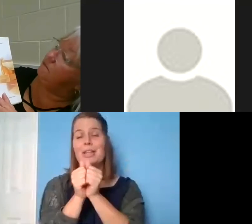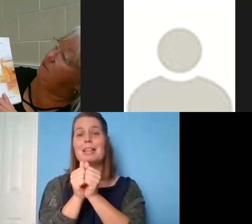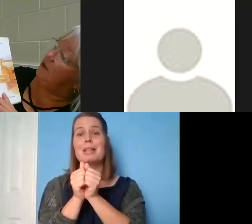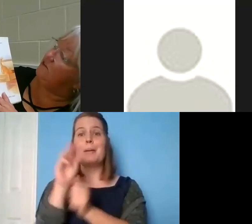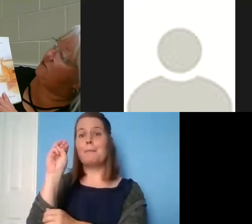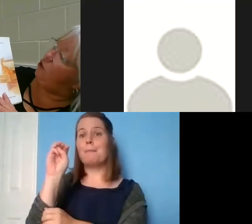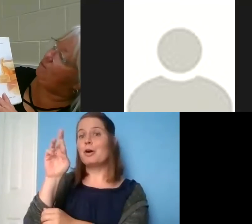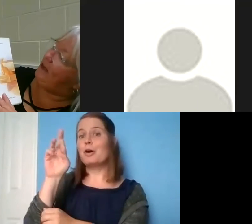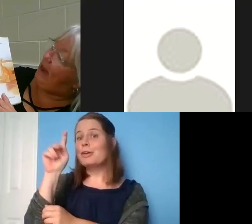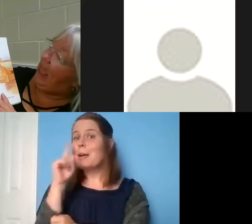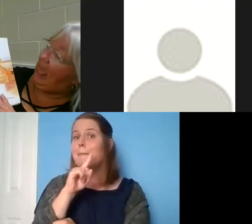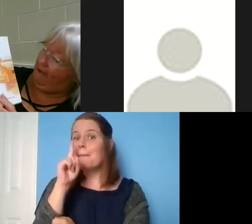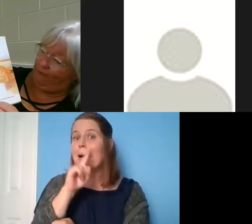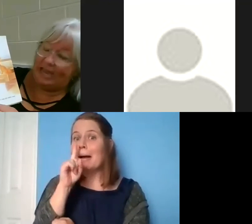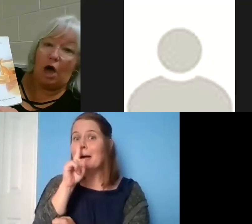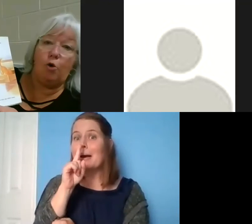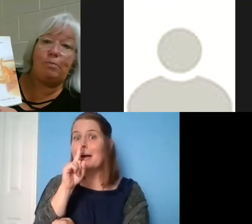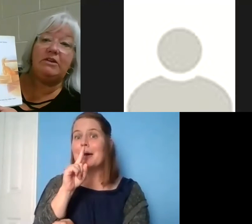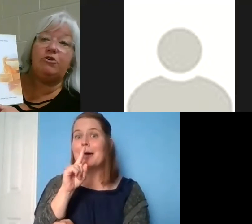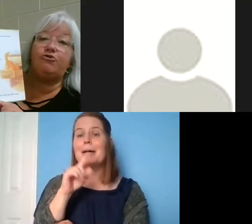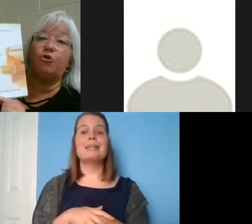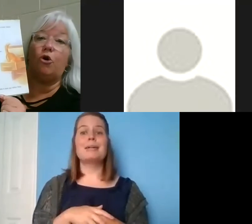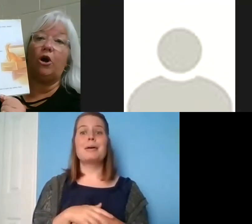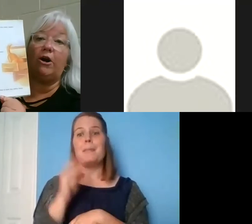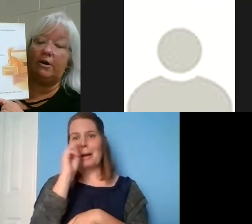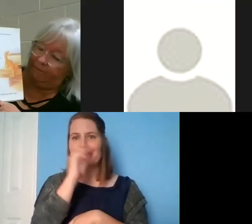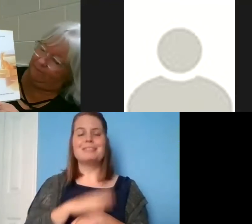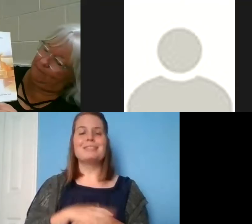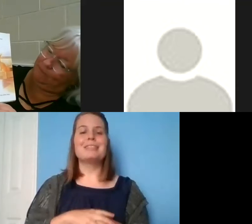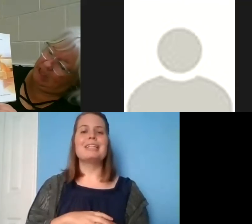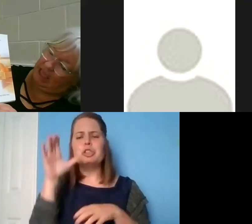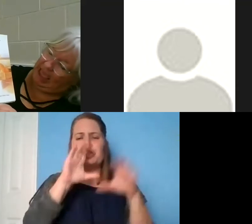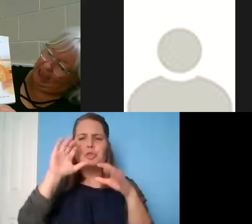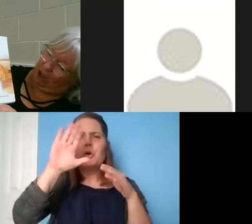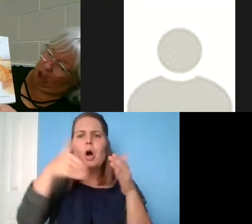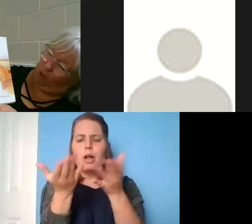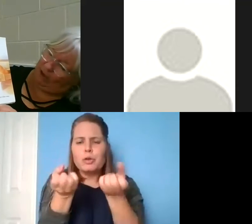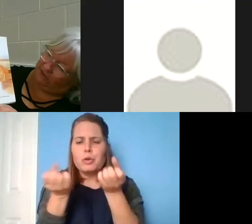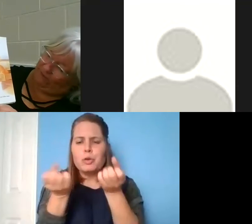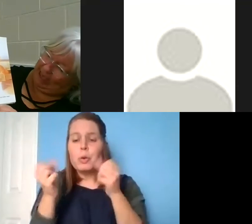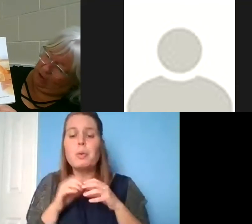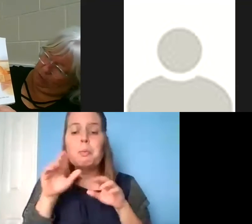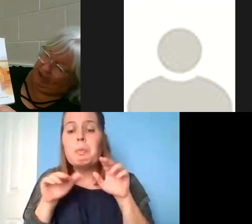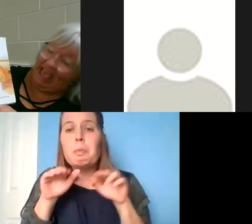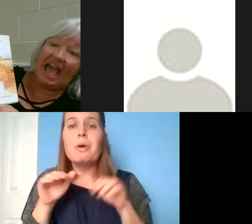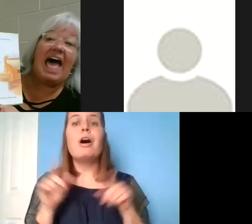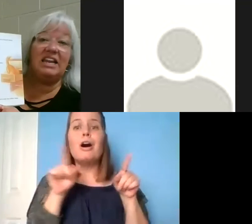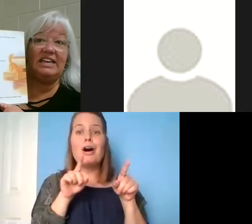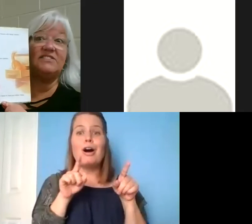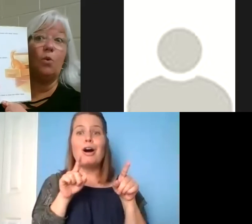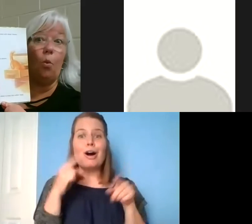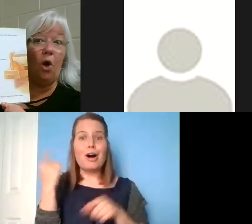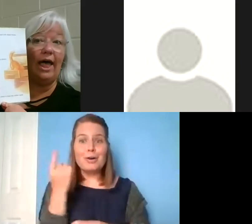Mouse, snooped in every open drawer, and always found